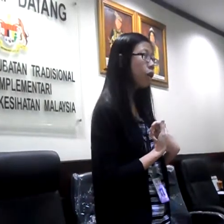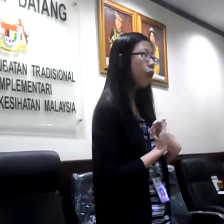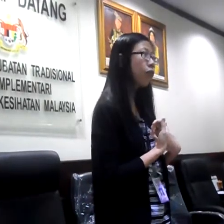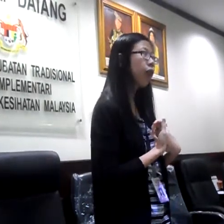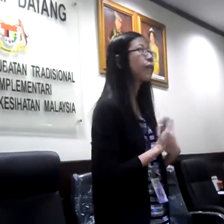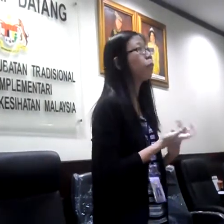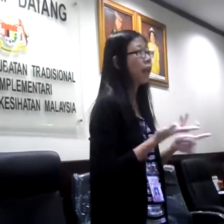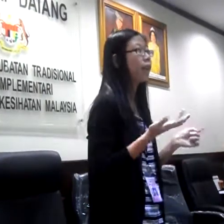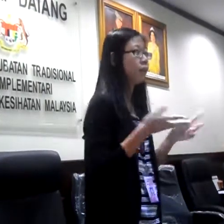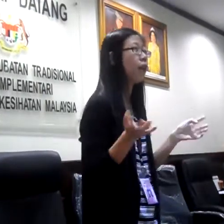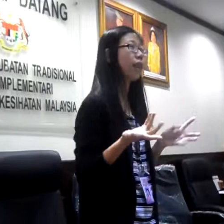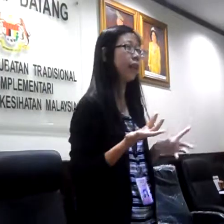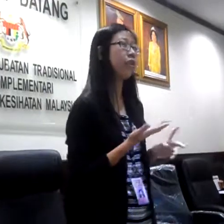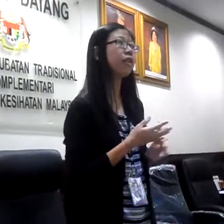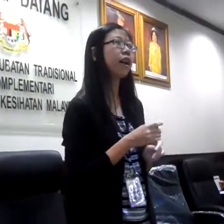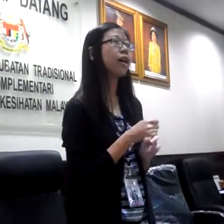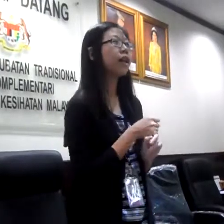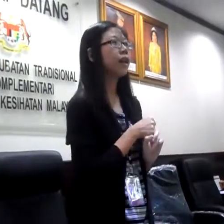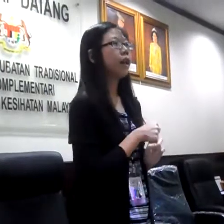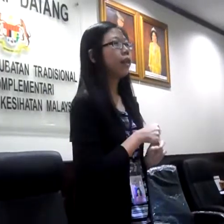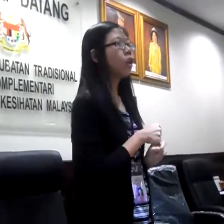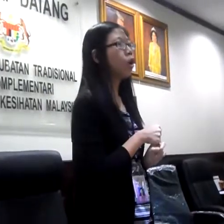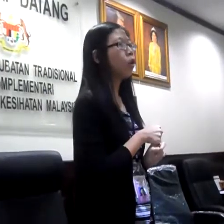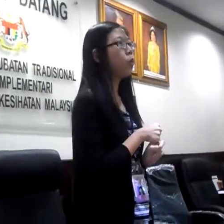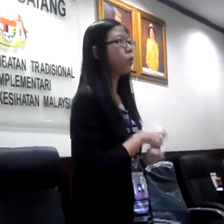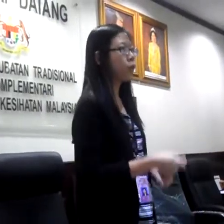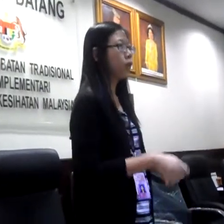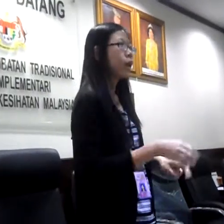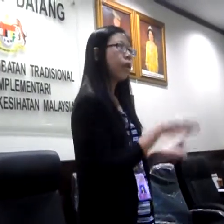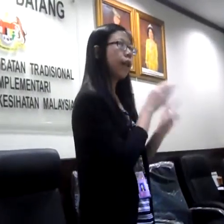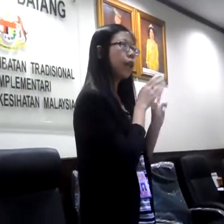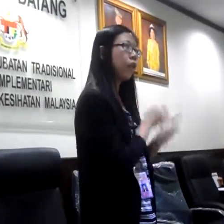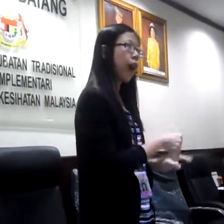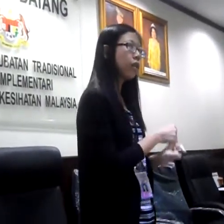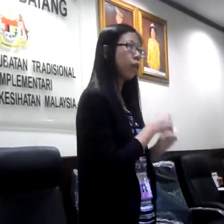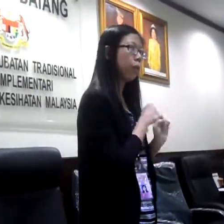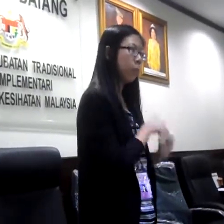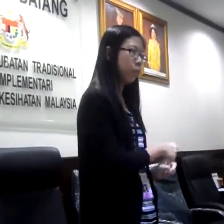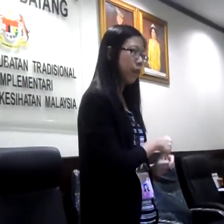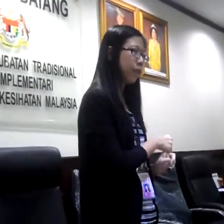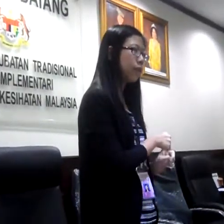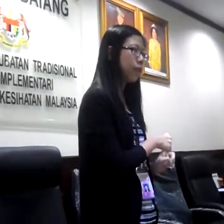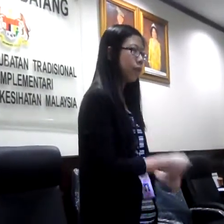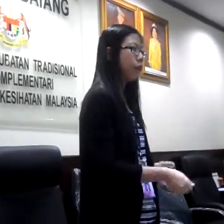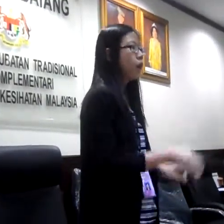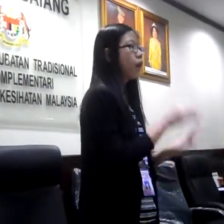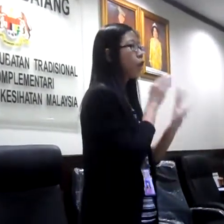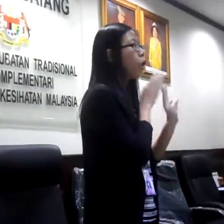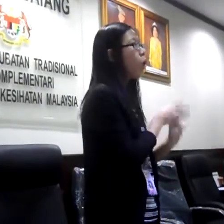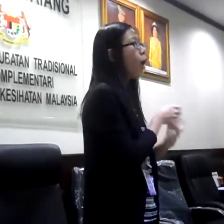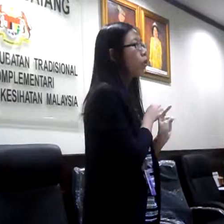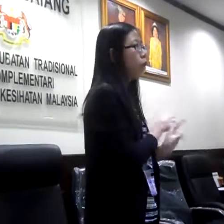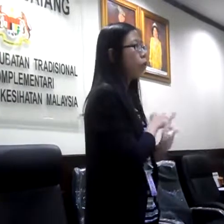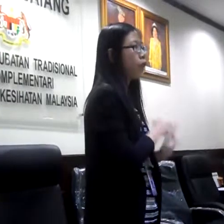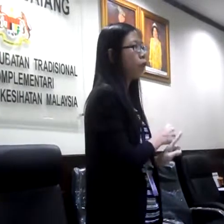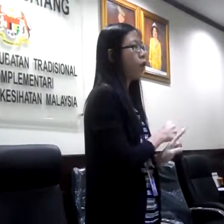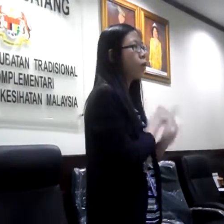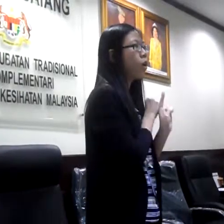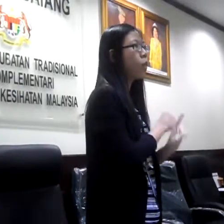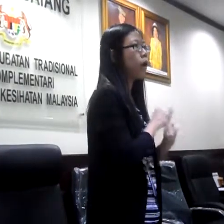25, somewhere around that area. So, get advice from your dentist. Know what you are looking for. Know